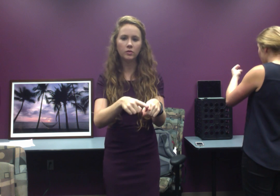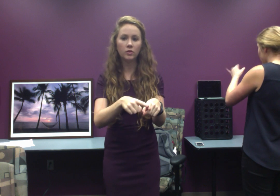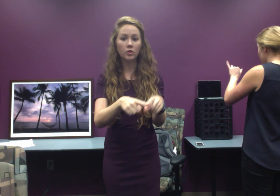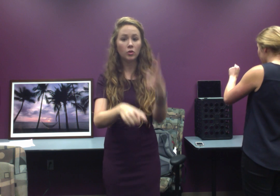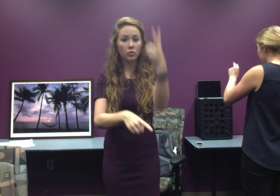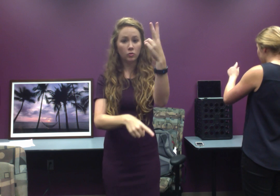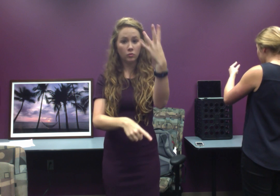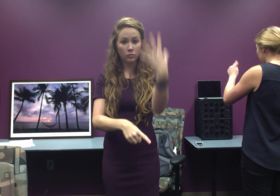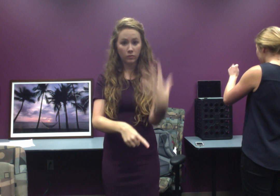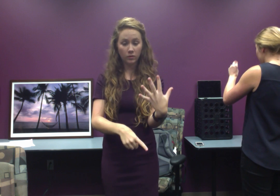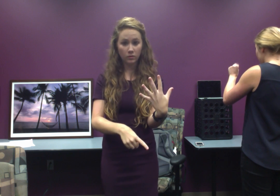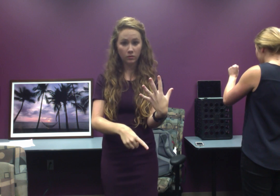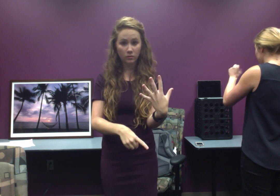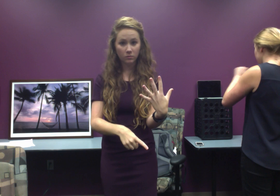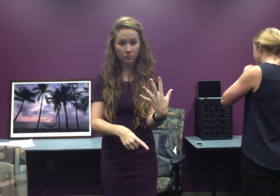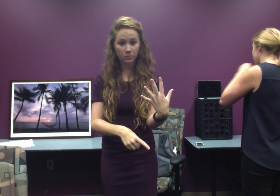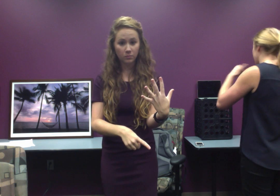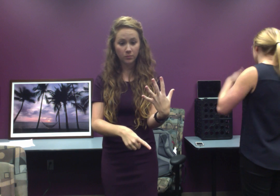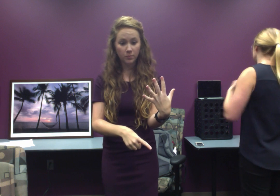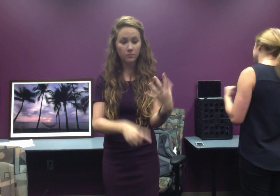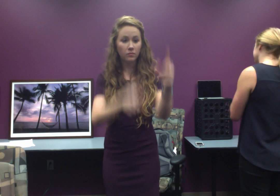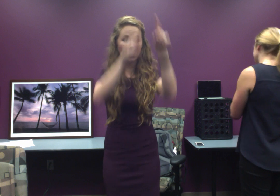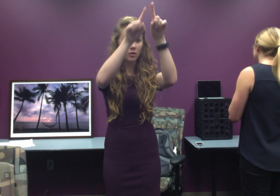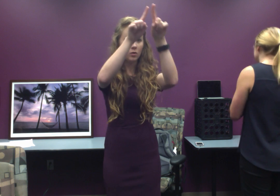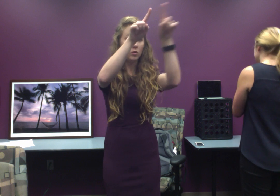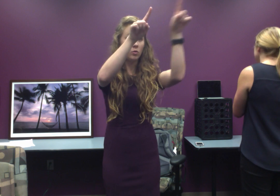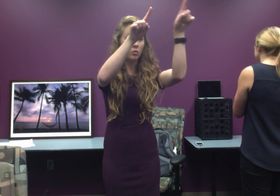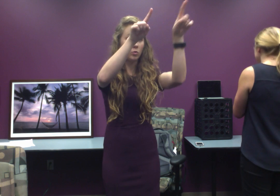2/5. Put lines through those 2/5.